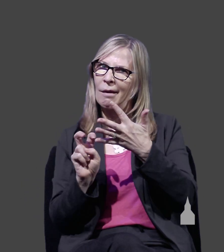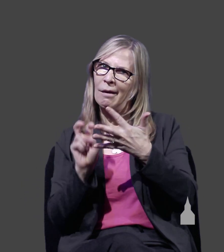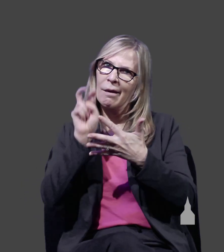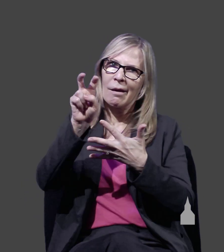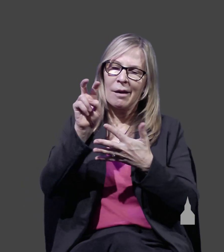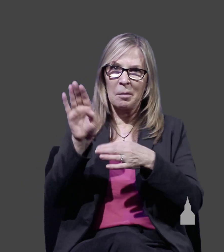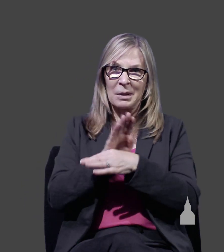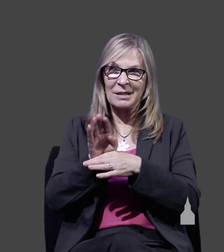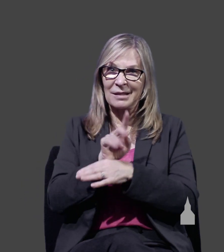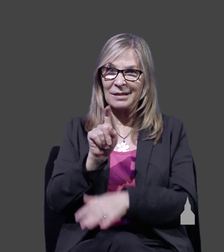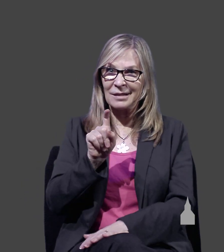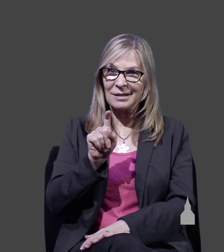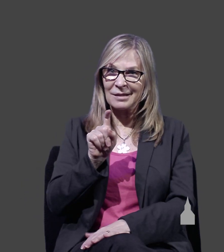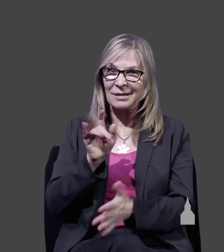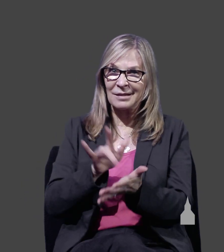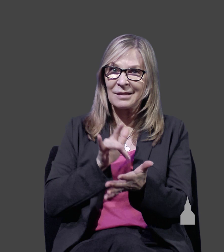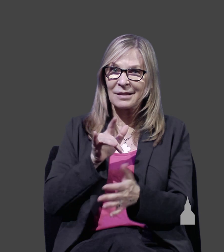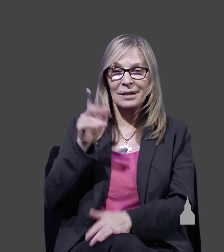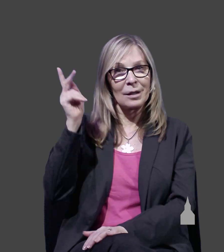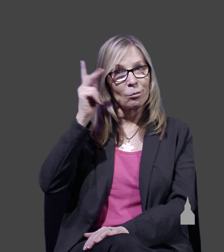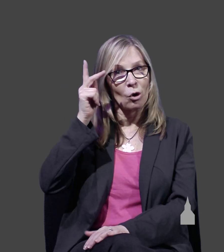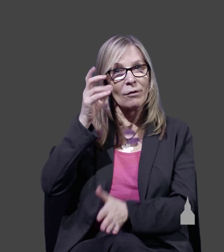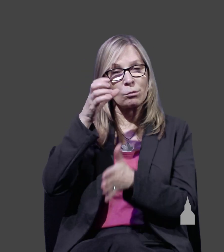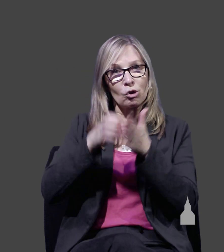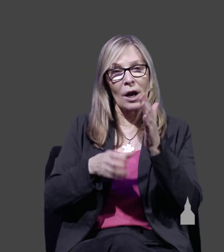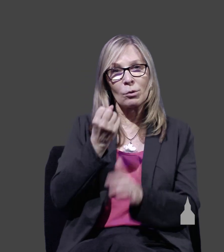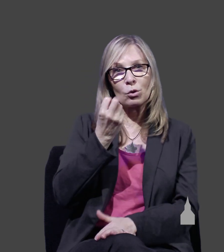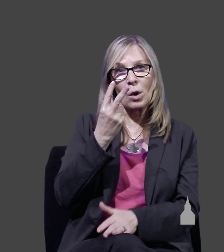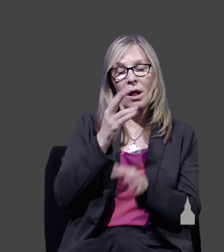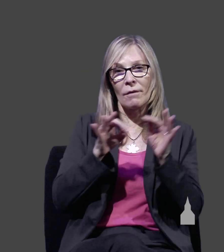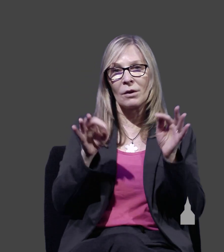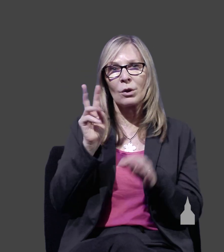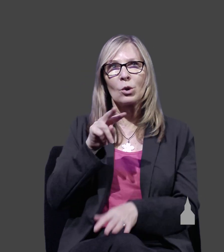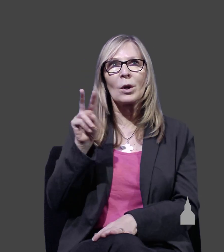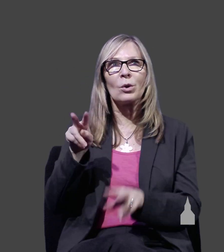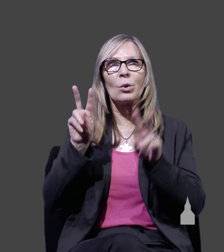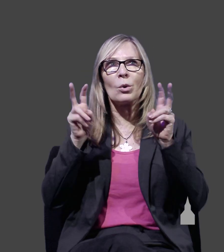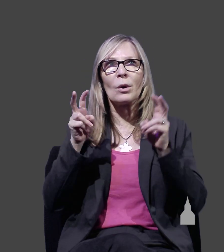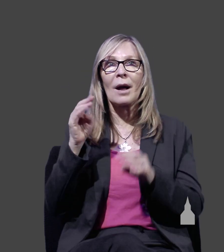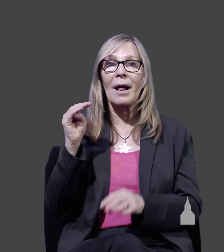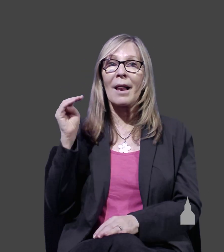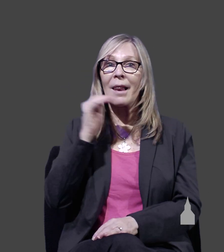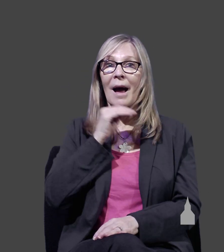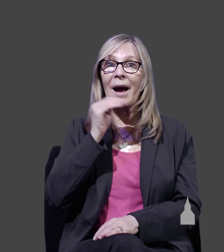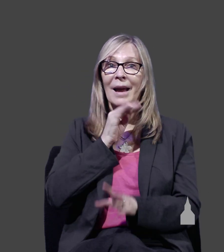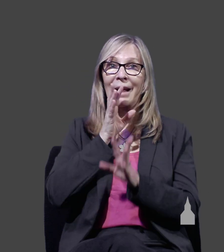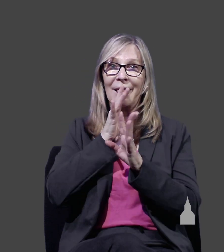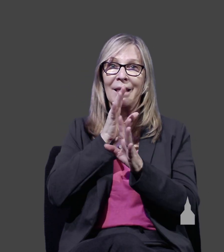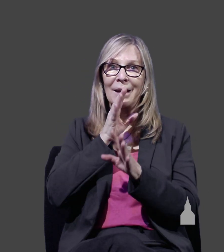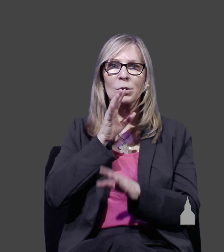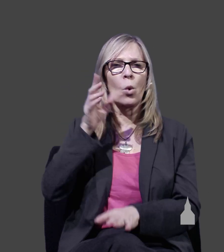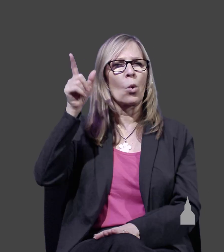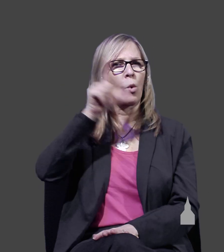advantage? Proverbs 12:22, the beginning of the verse, lying lips are an abomination to the Lord.